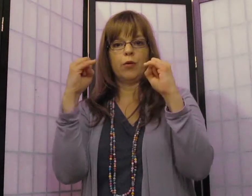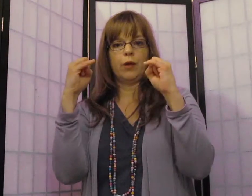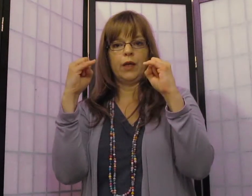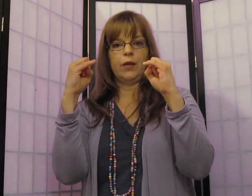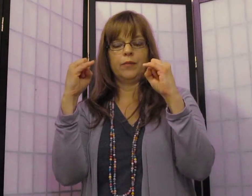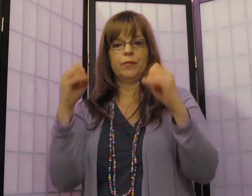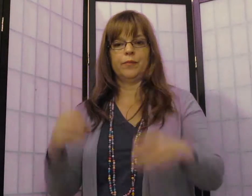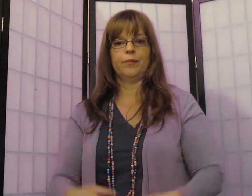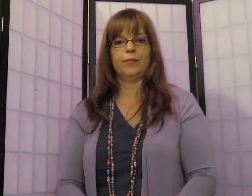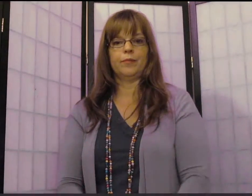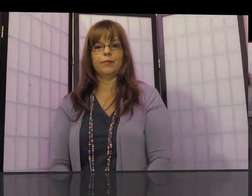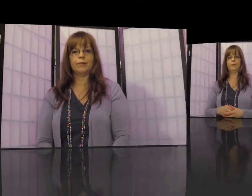Macaroni.